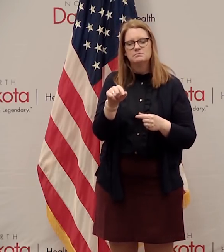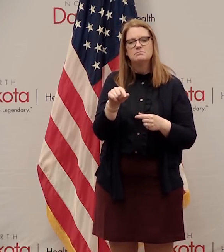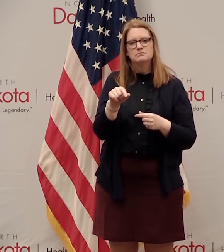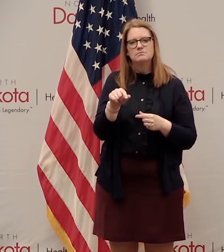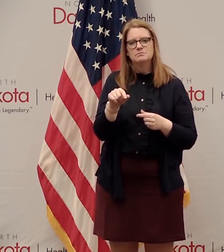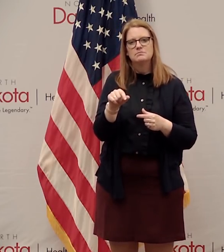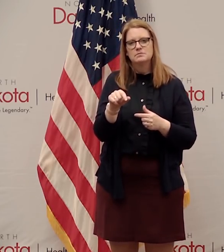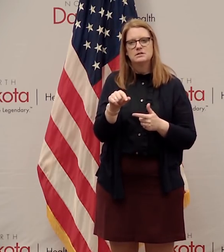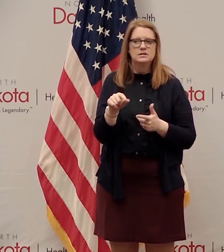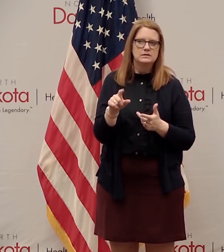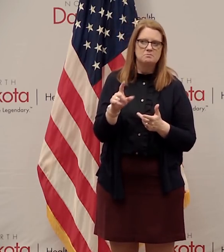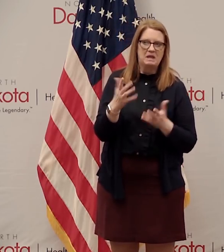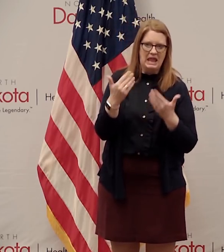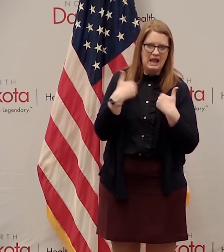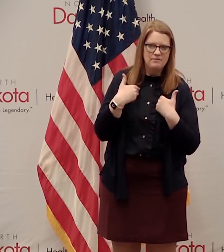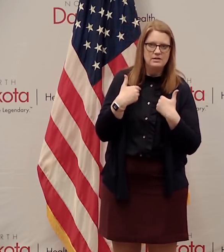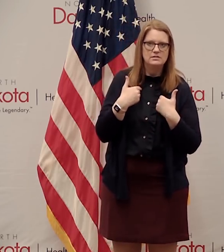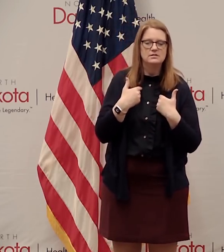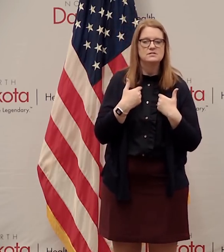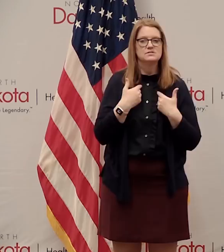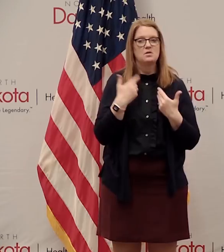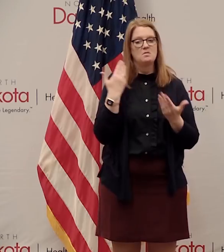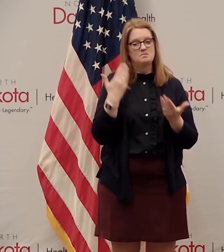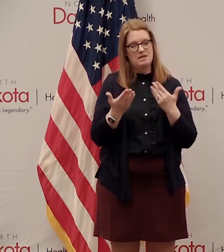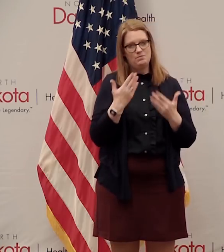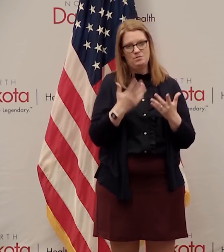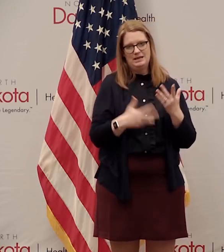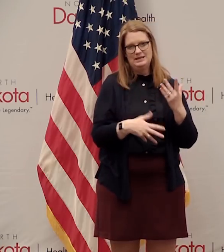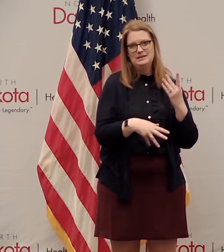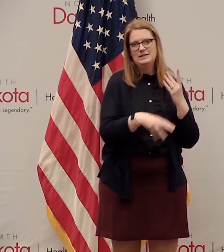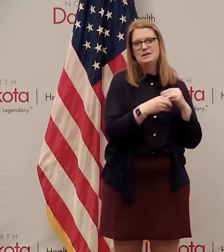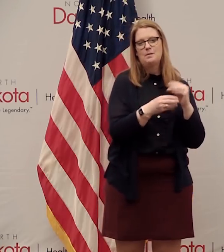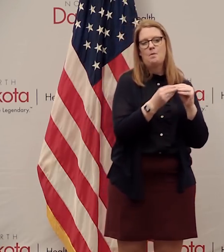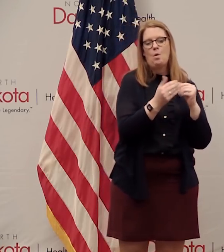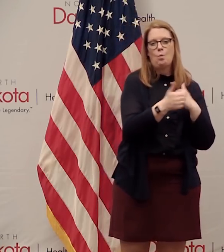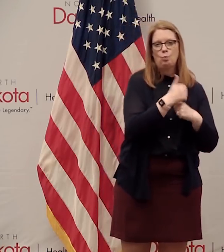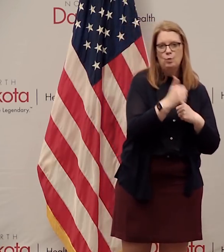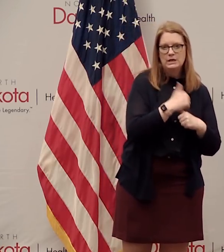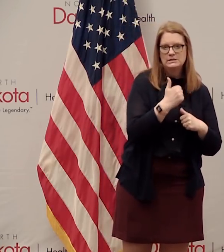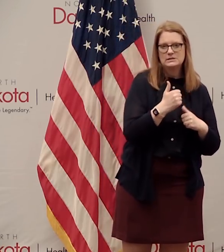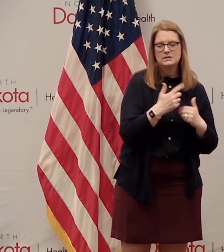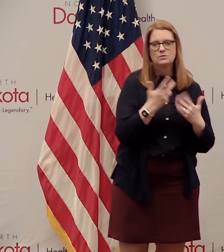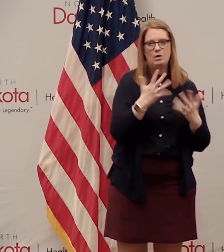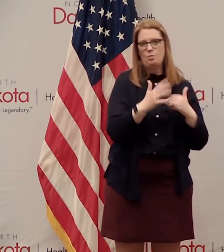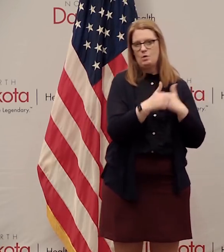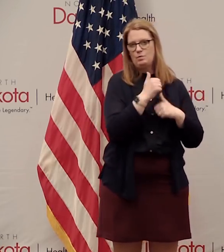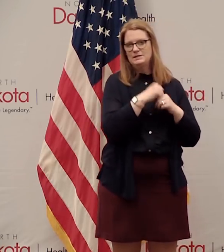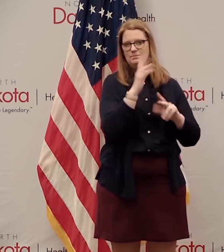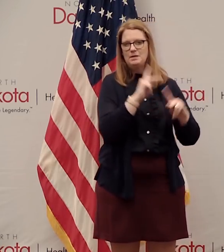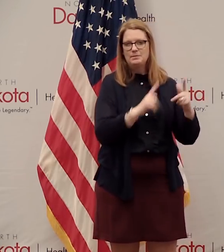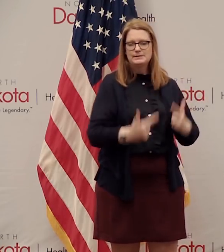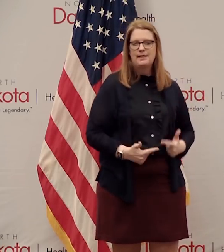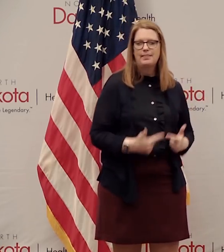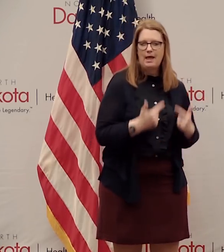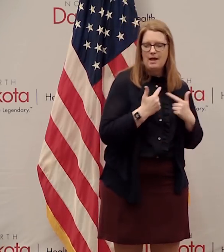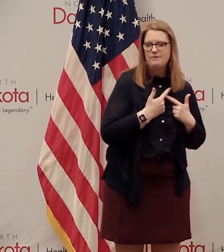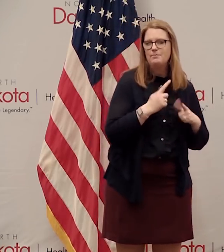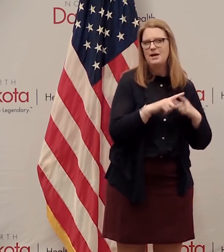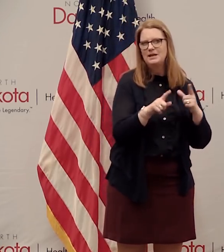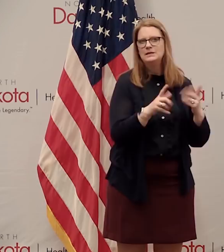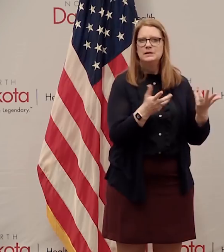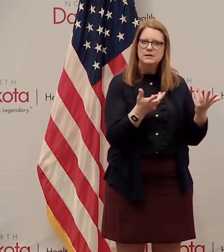about taking more risk than we might have in the past. And I say not more risk because we're not want to risking people's lives, but we can take more risk